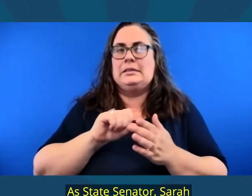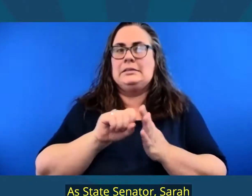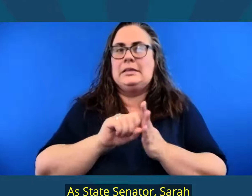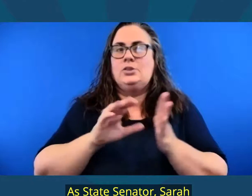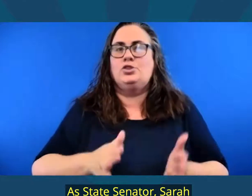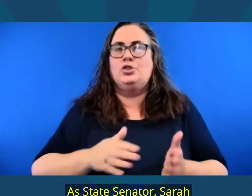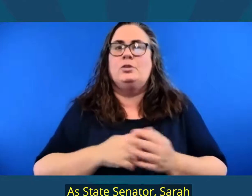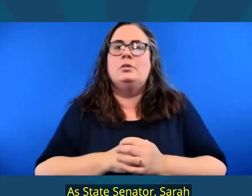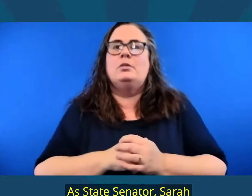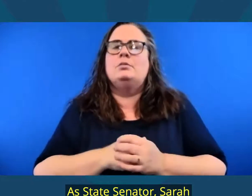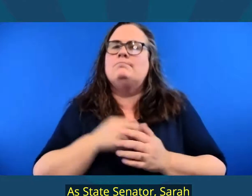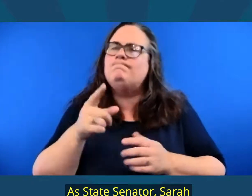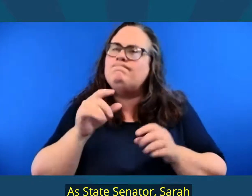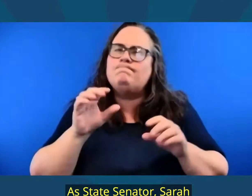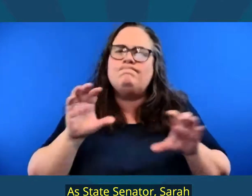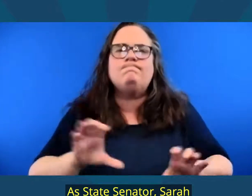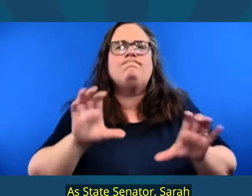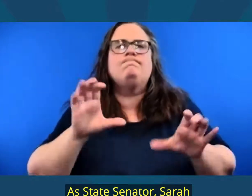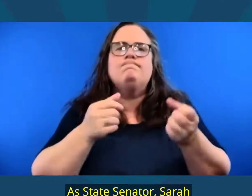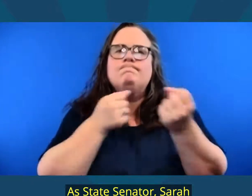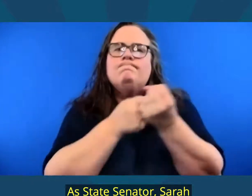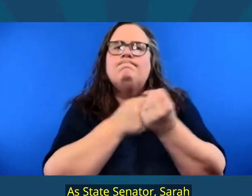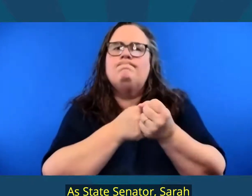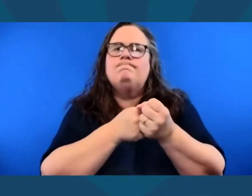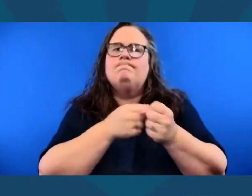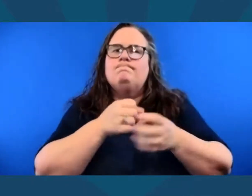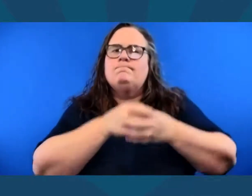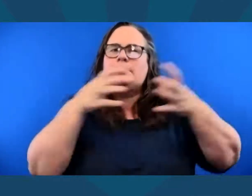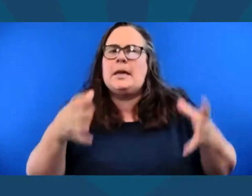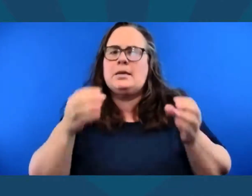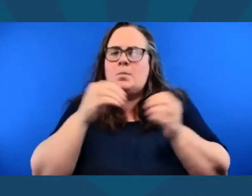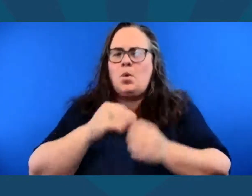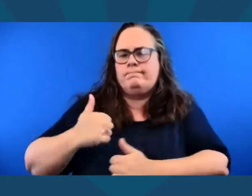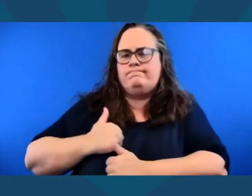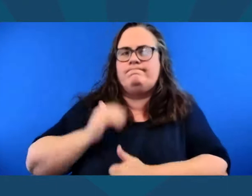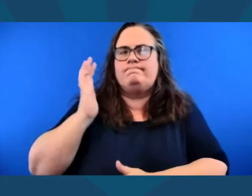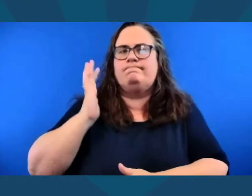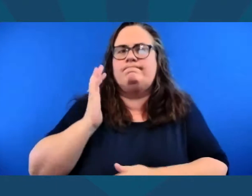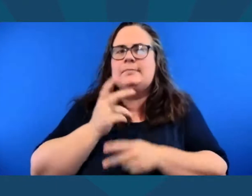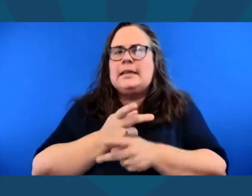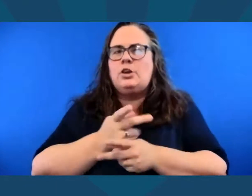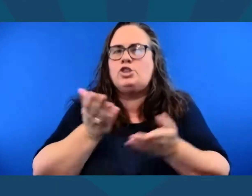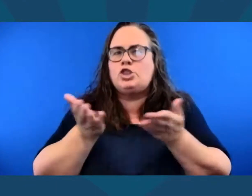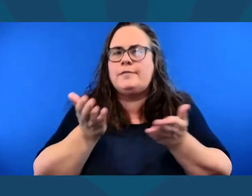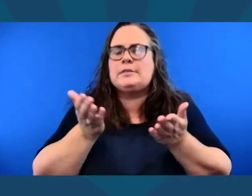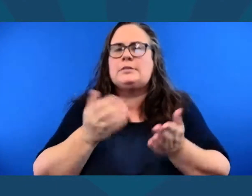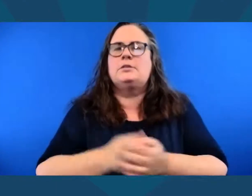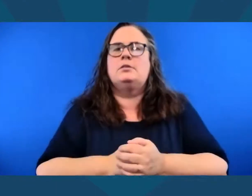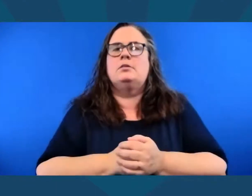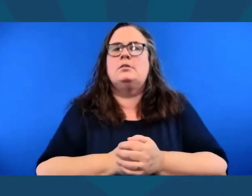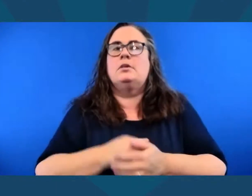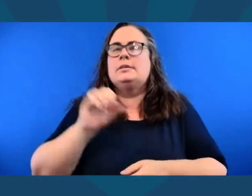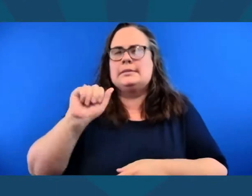As state senator, Sarah will avidly advocate to expand veteran care and services.